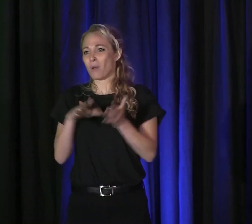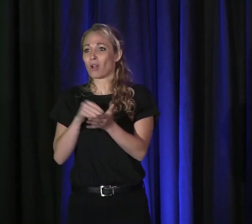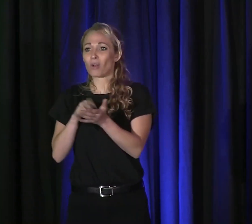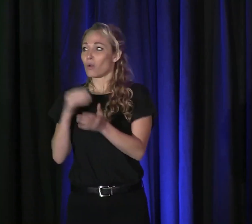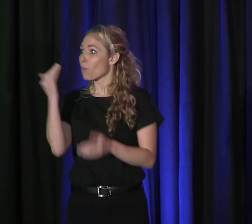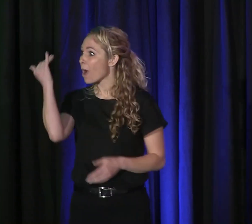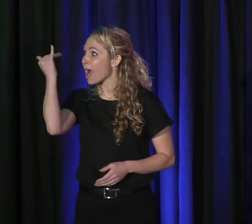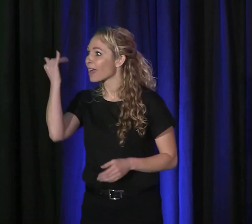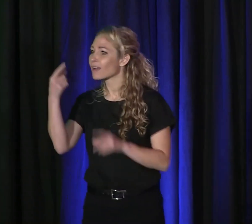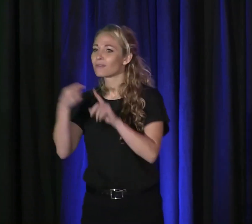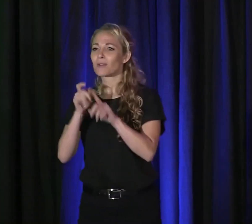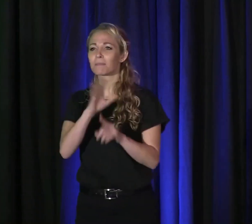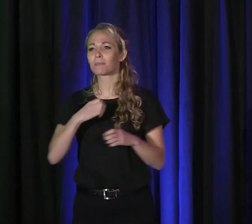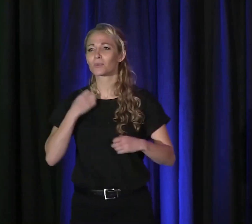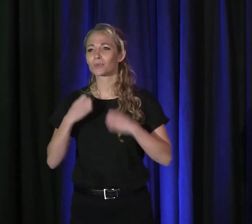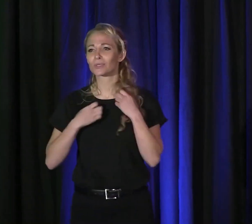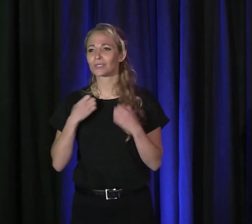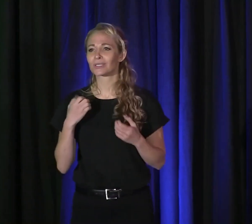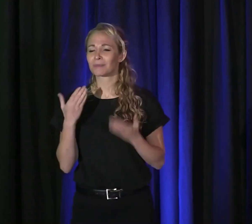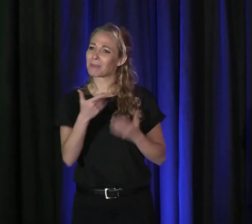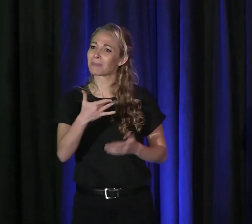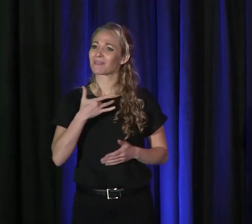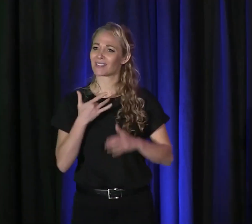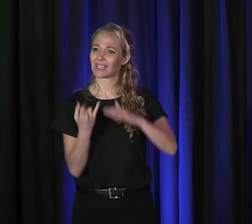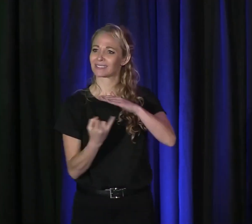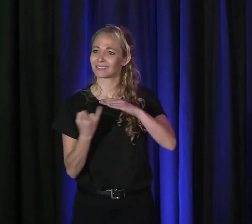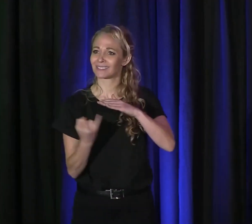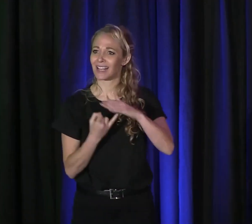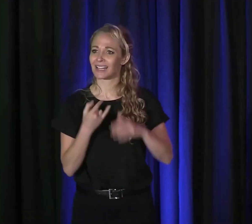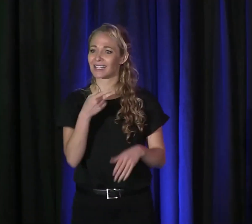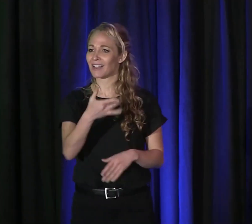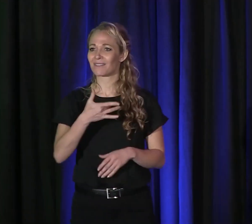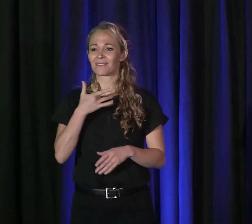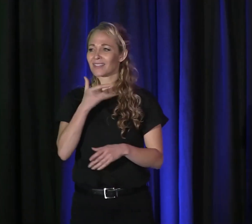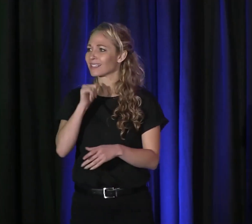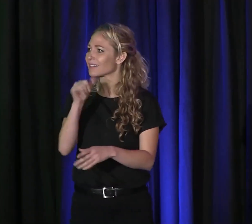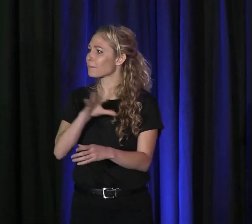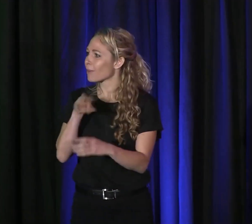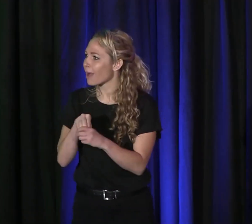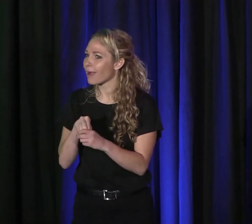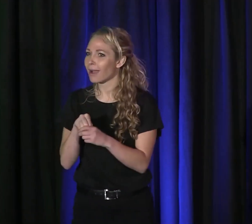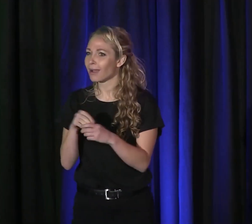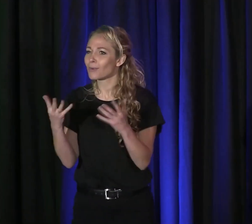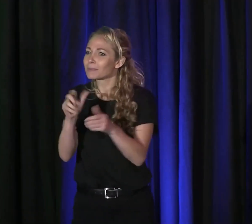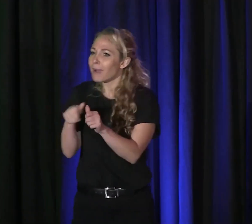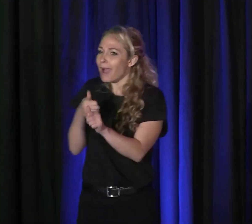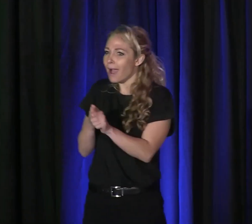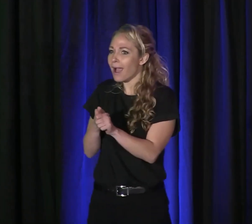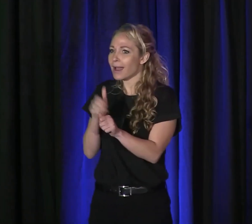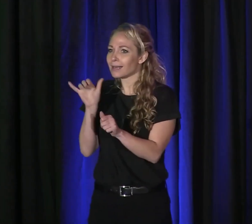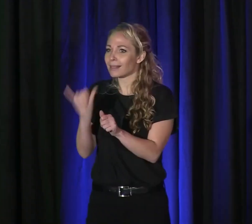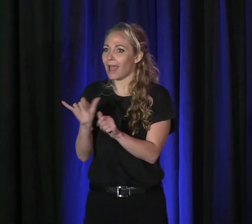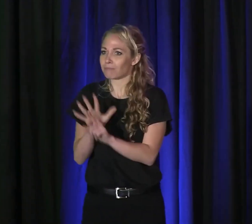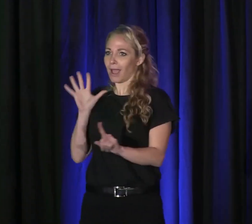They say, "Oh, I'm not involved that much anymore. I'm not learning that much." Where does that come from? From their emotions. Maybe they don't feel involved. They feel